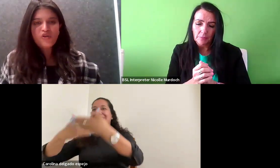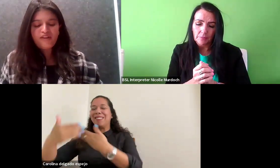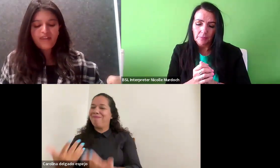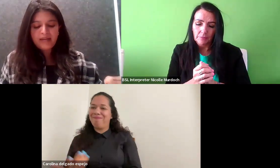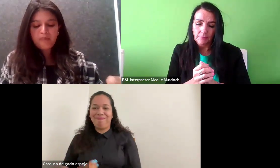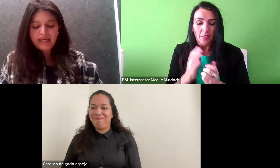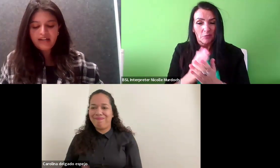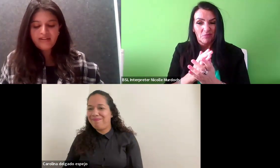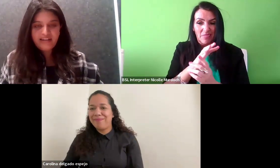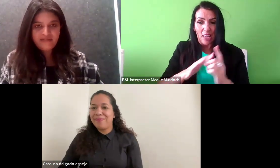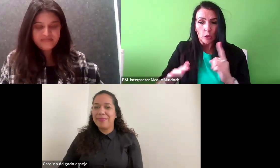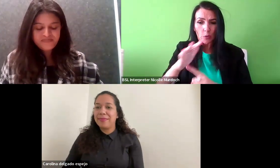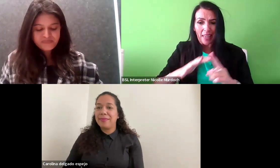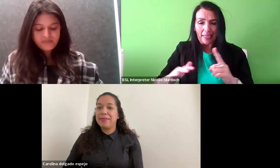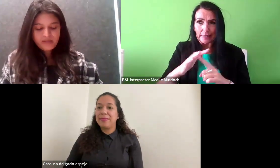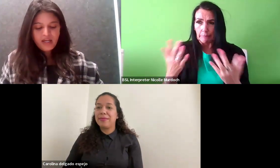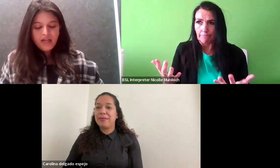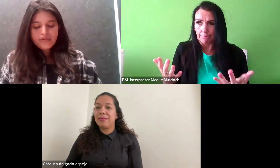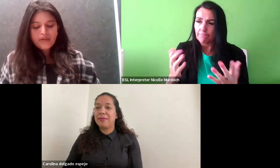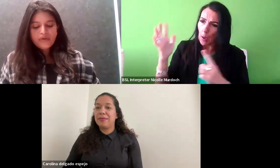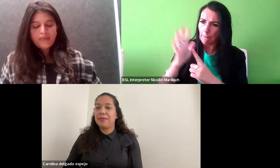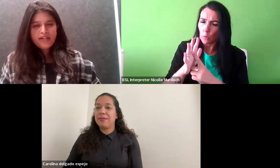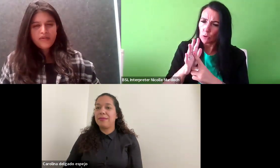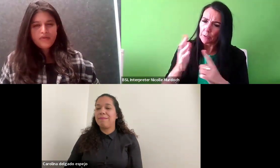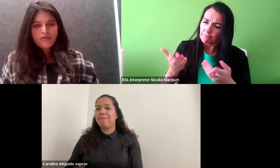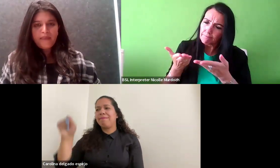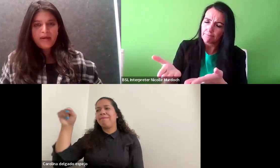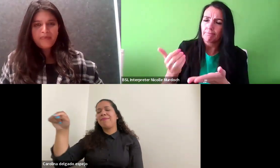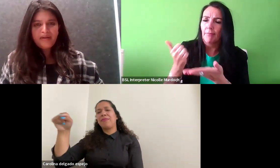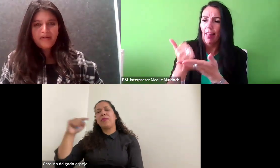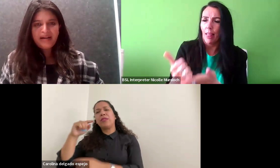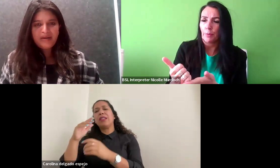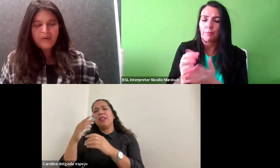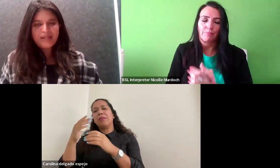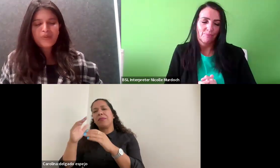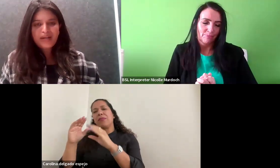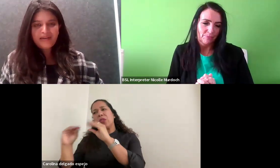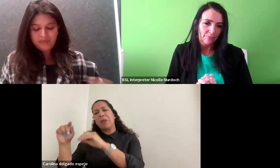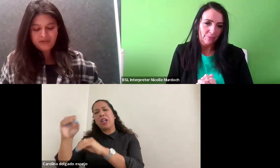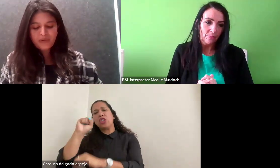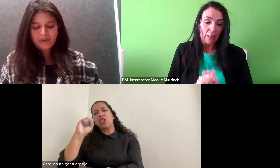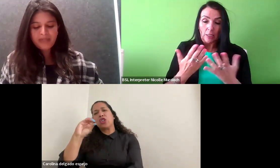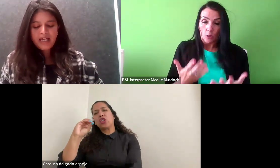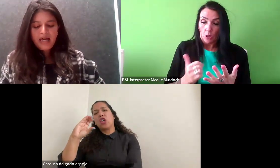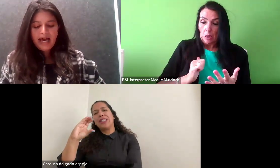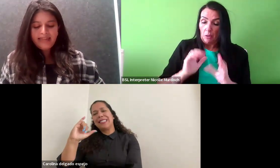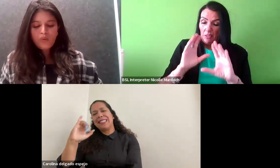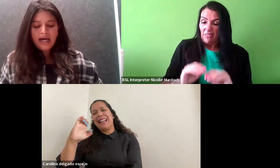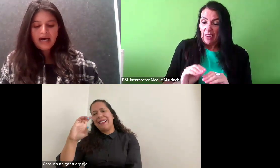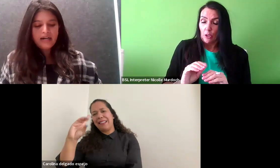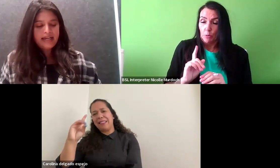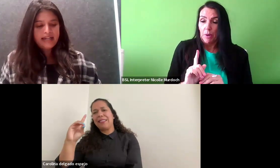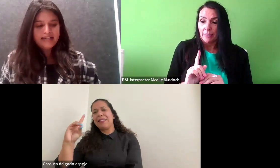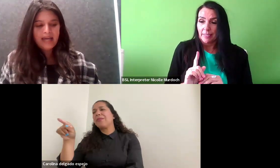societal issue on a very meaningful level? So I'm going to wrap up quite soon, but I